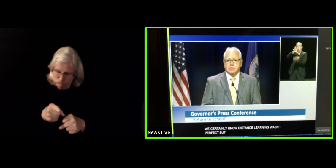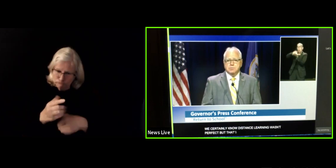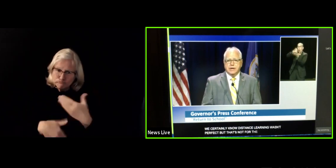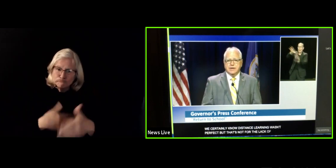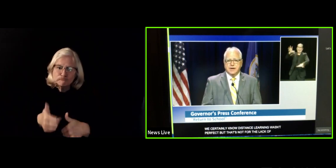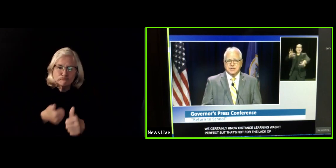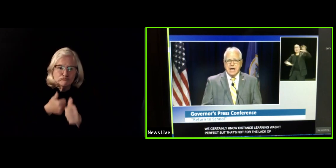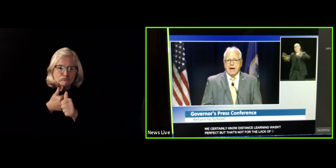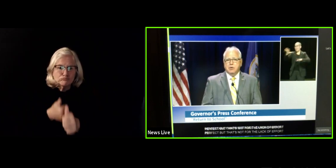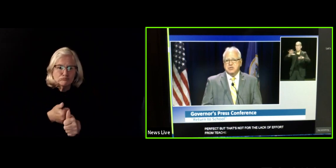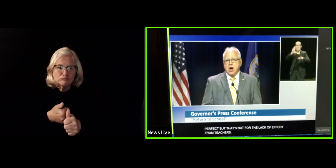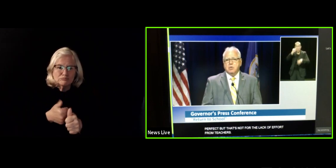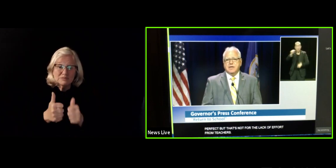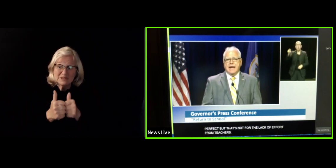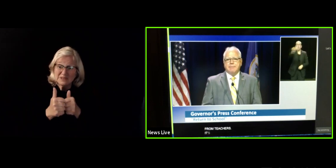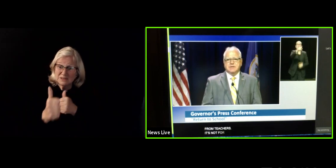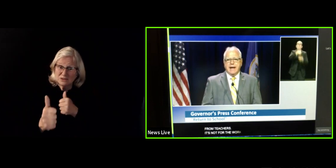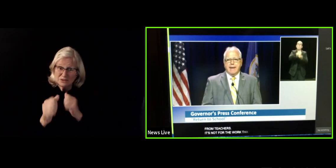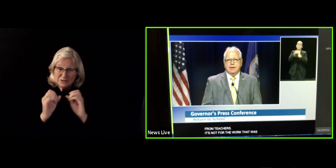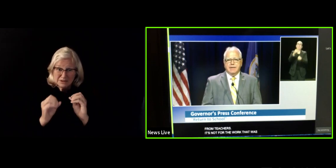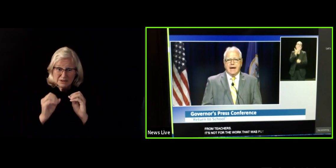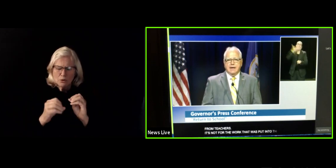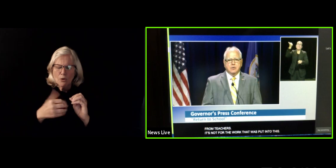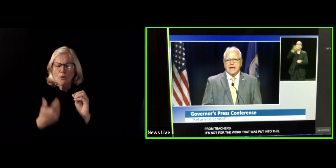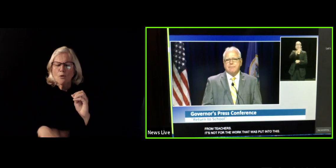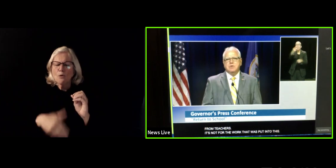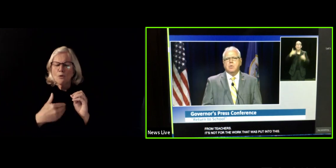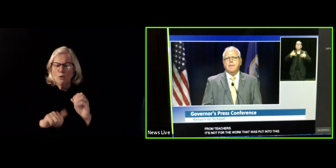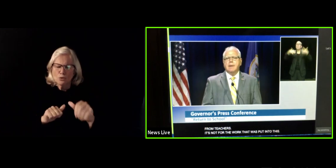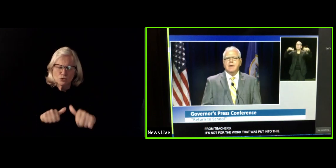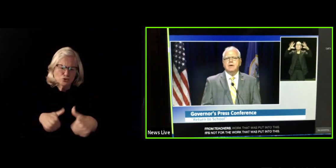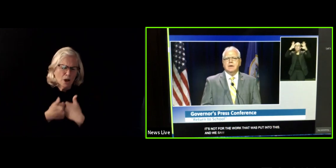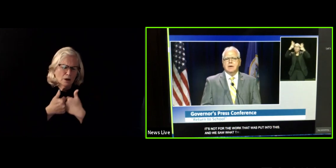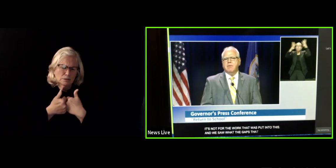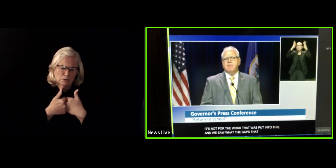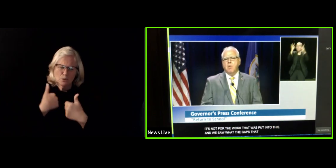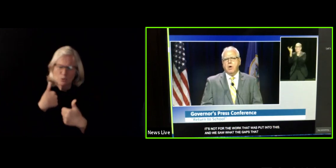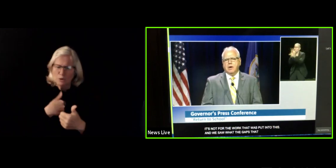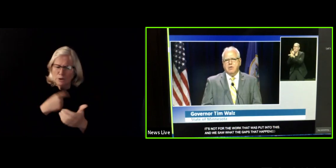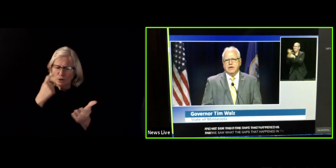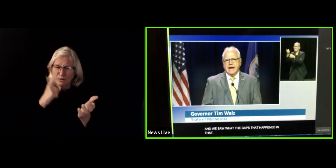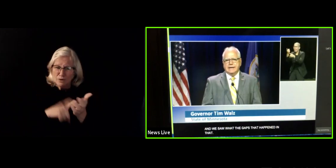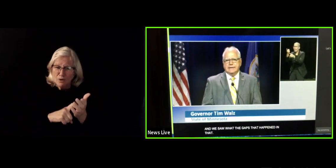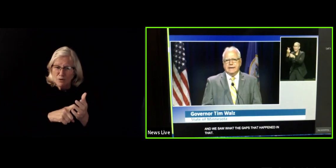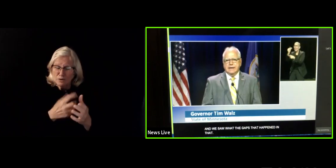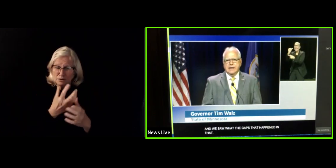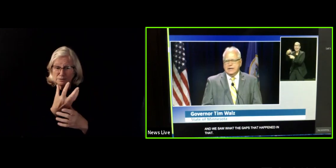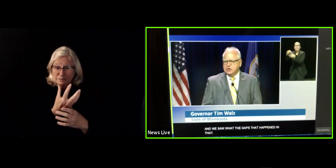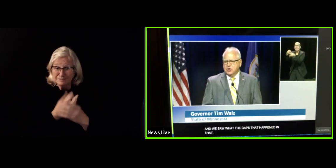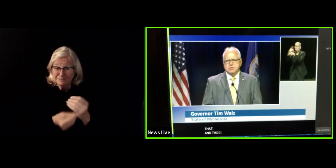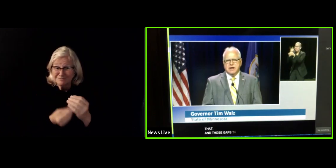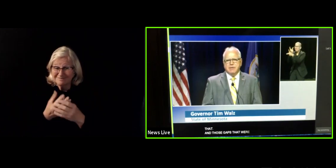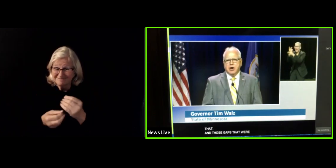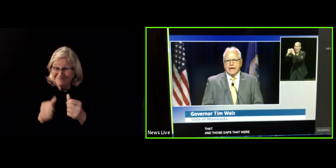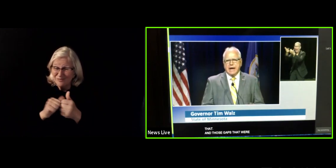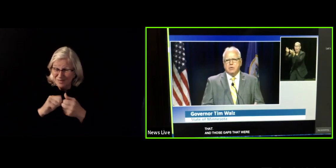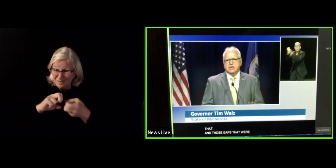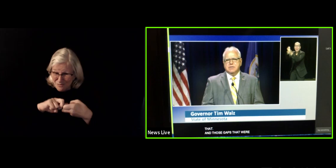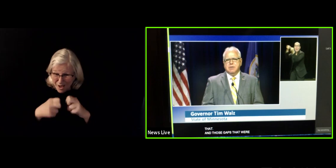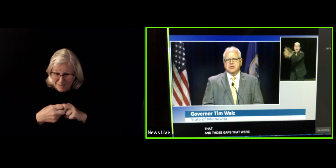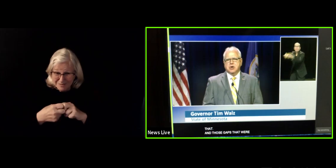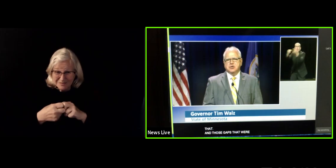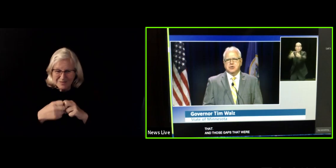that was put into this. And we saw what the gaps that happened in that. And those gaps that were apparent before COVID-19 in terms of our